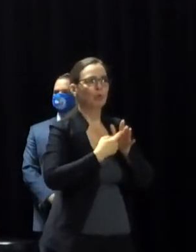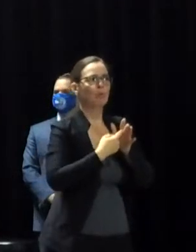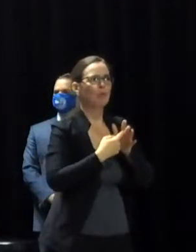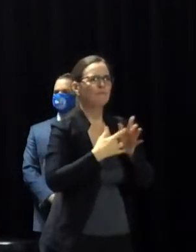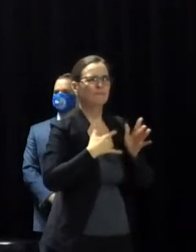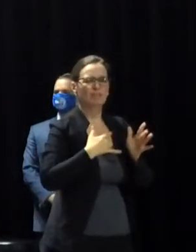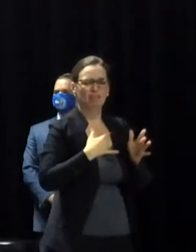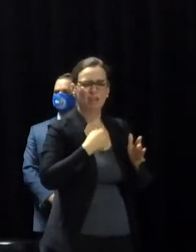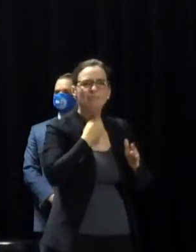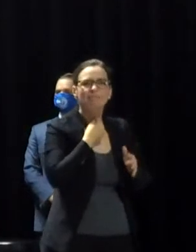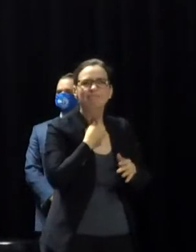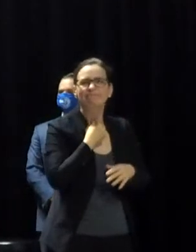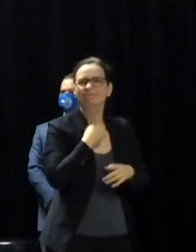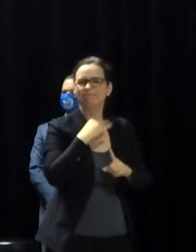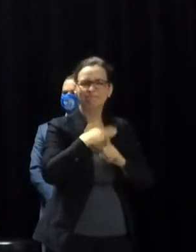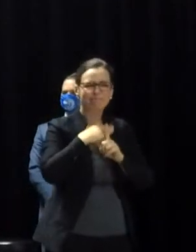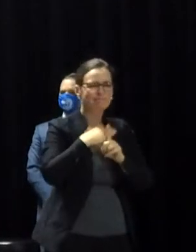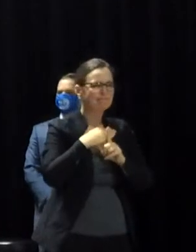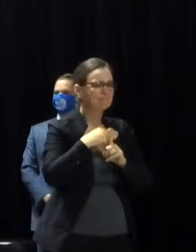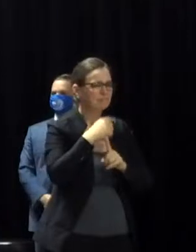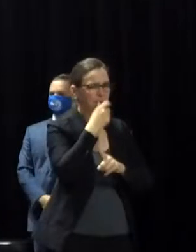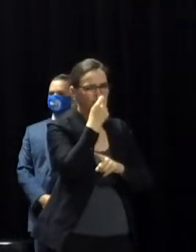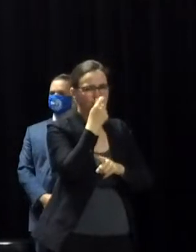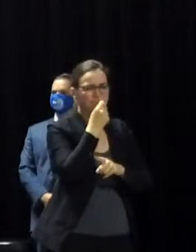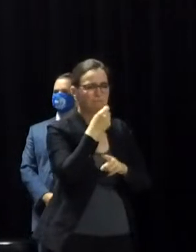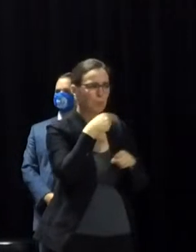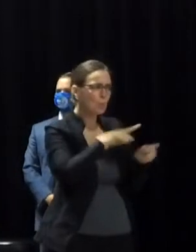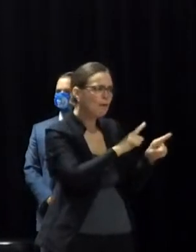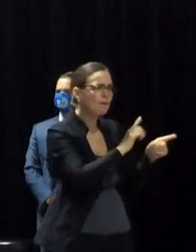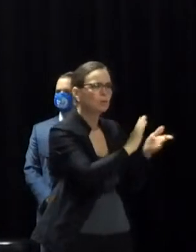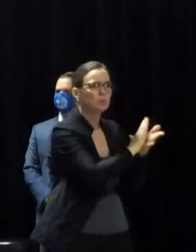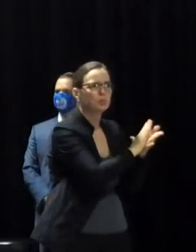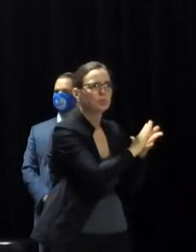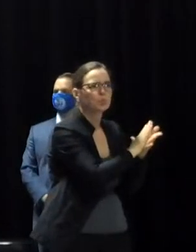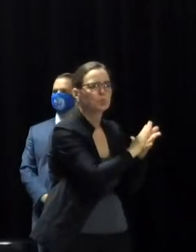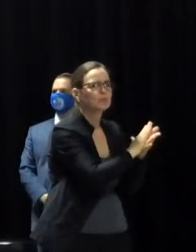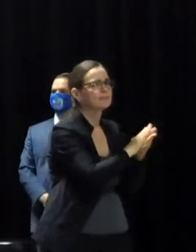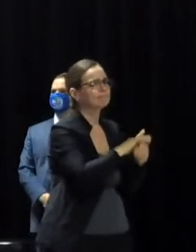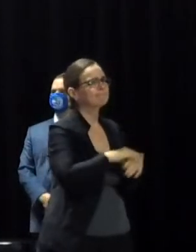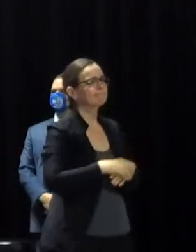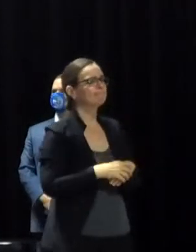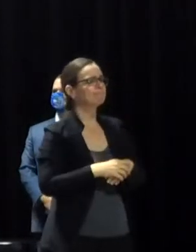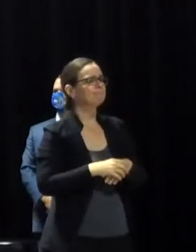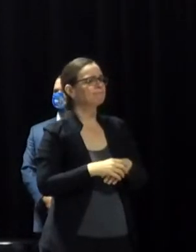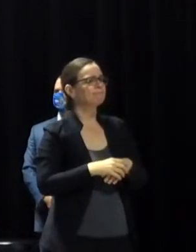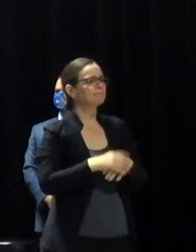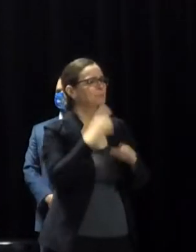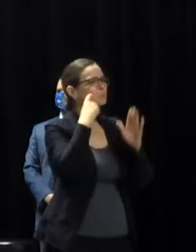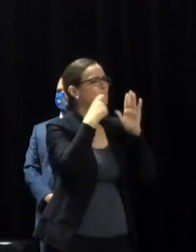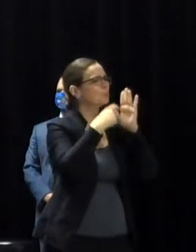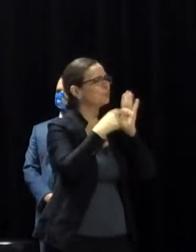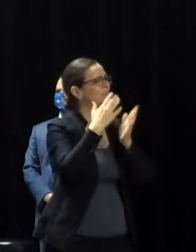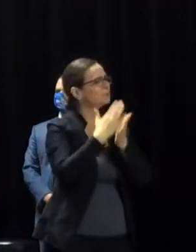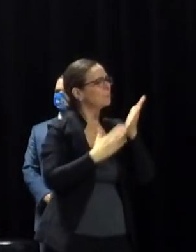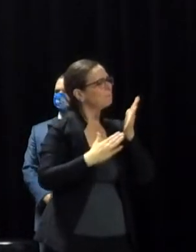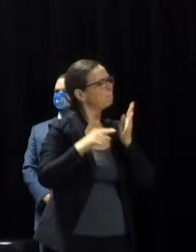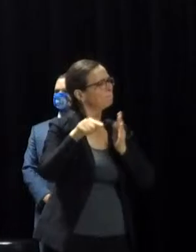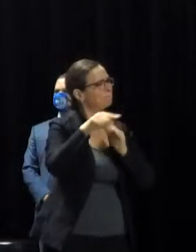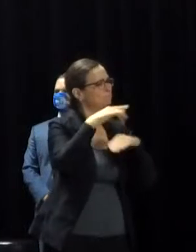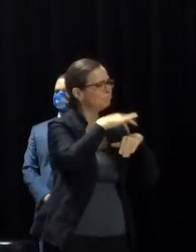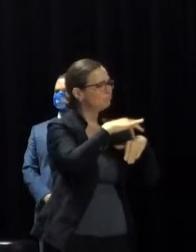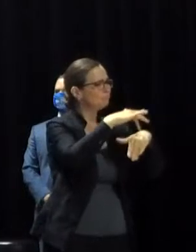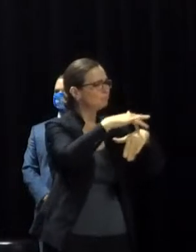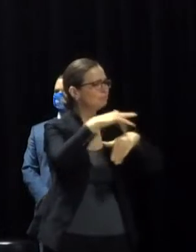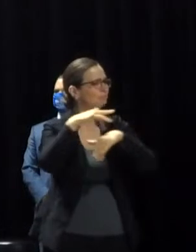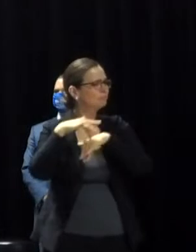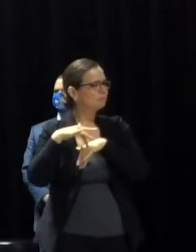institution, not only those person who was here and then went to this educational institution, there